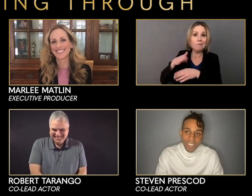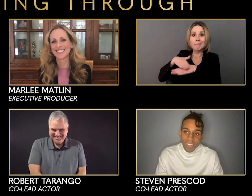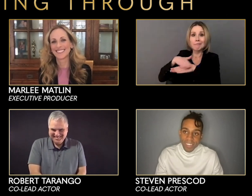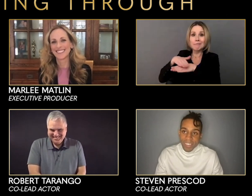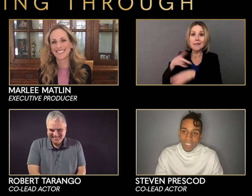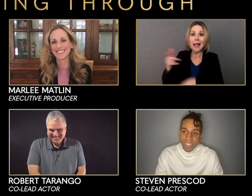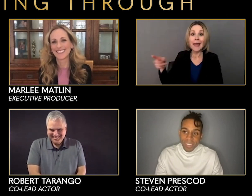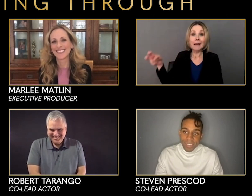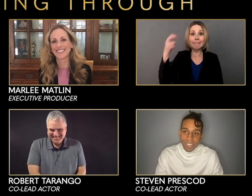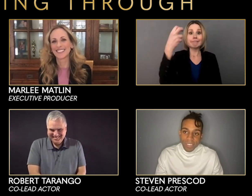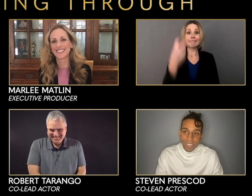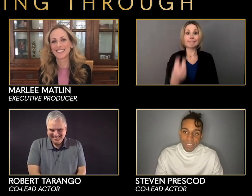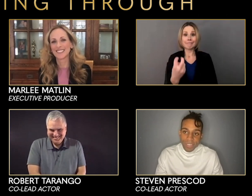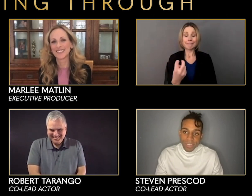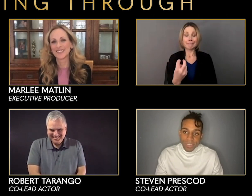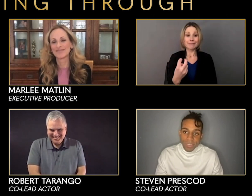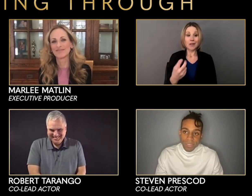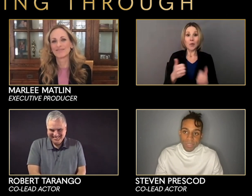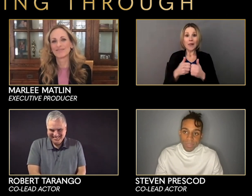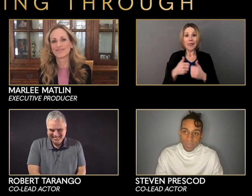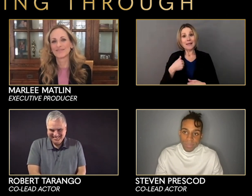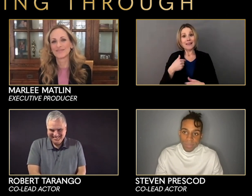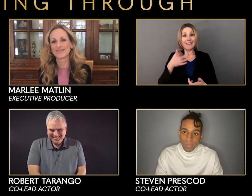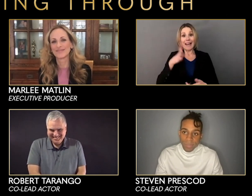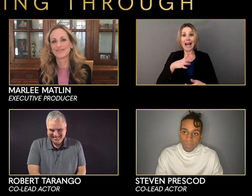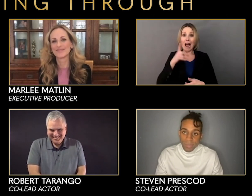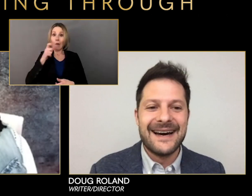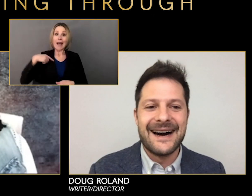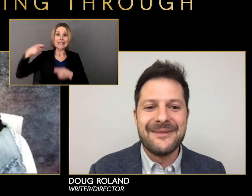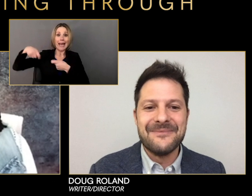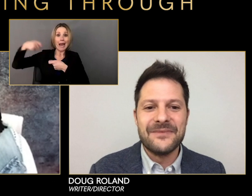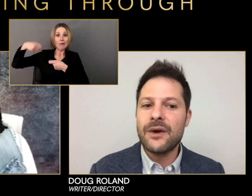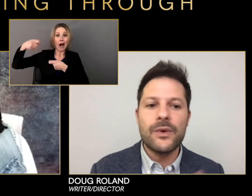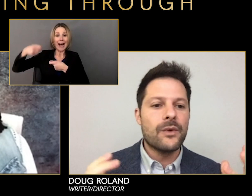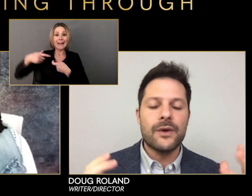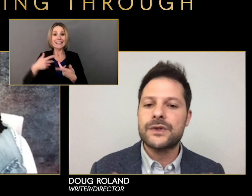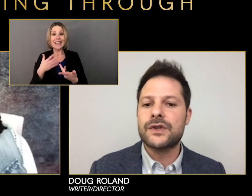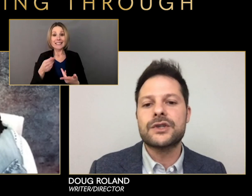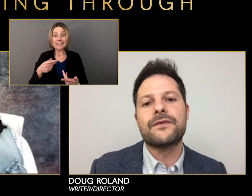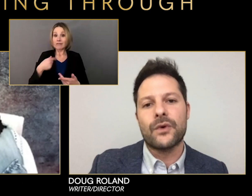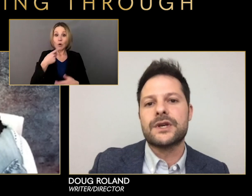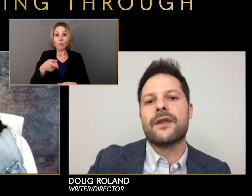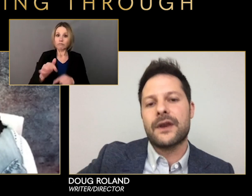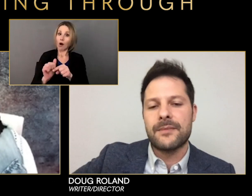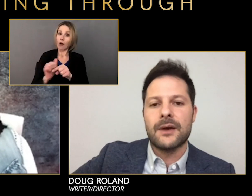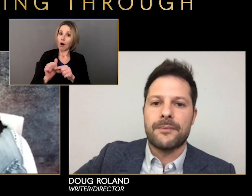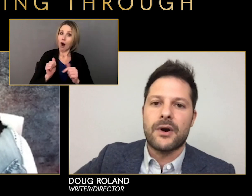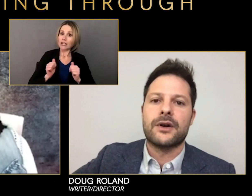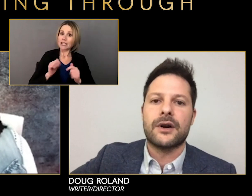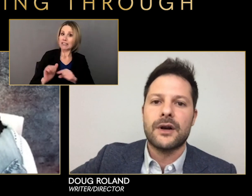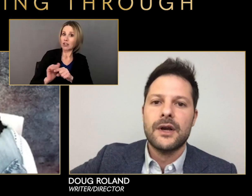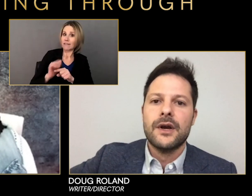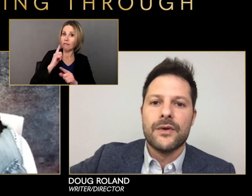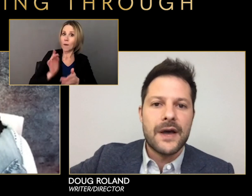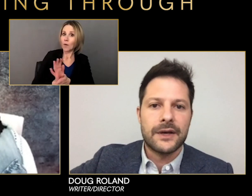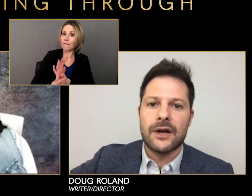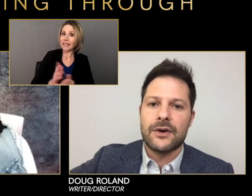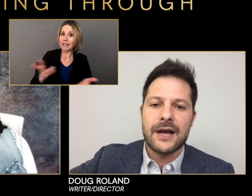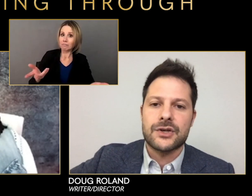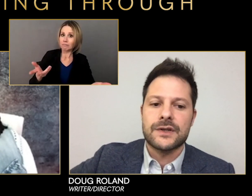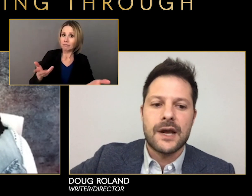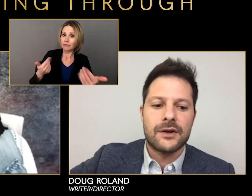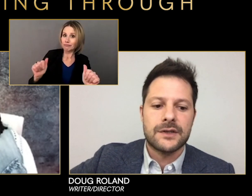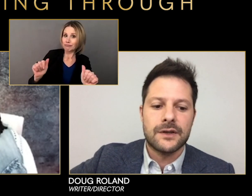he's auditioning for a movie. And I guess you could say the rest is history. But it was such a fortunate thing to be able to partner with Helen